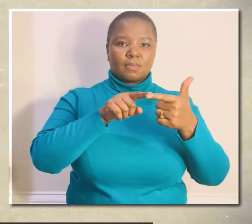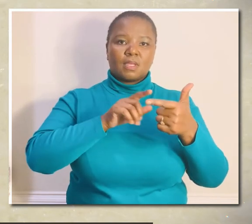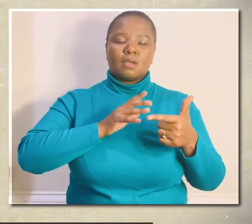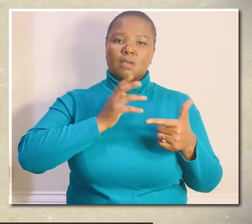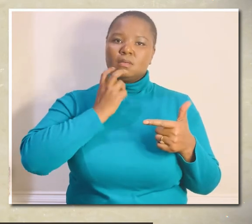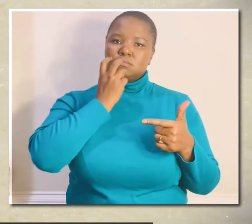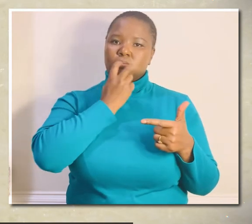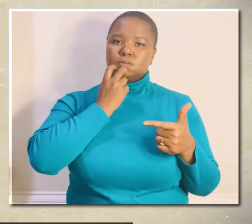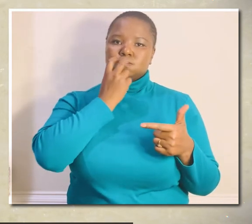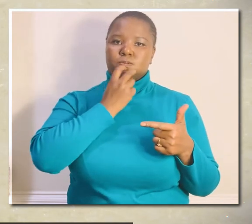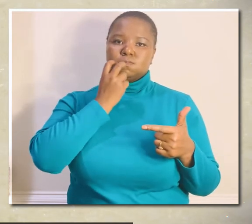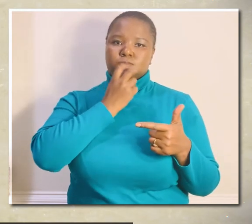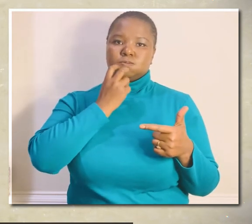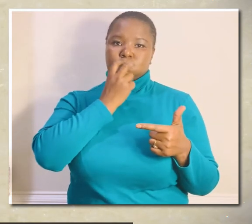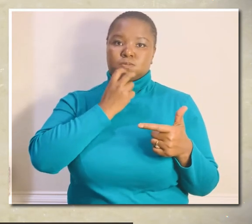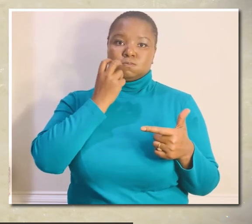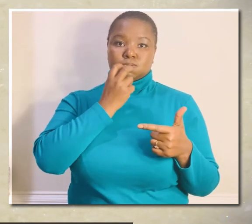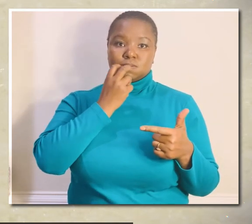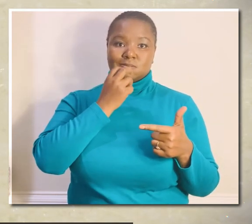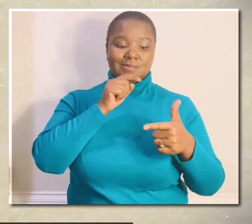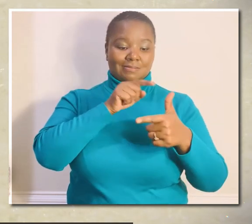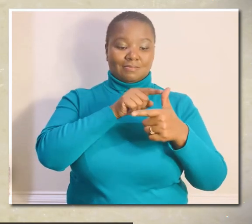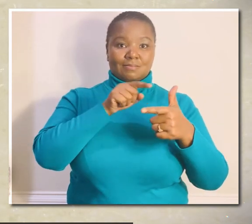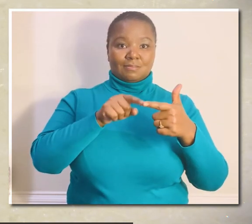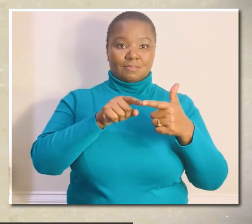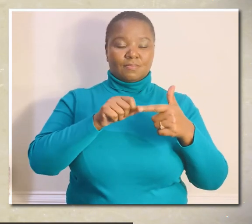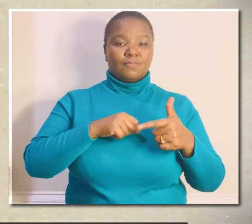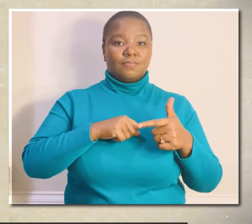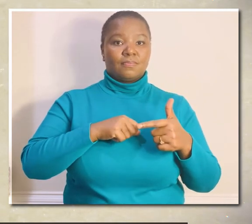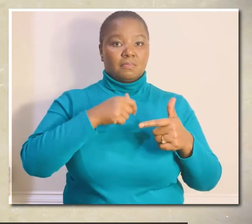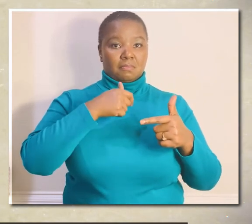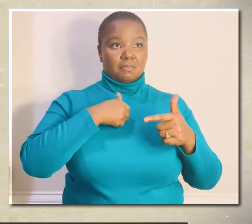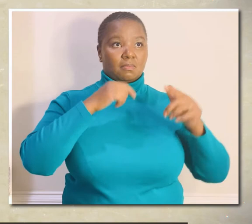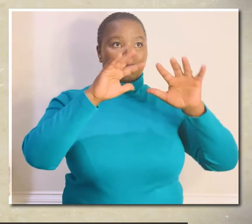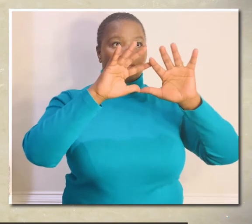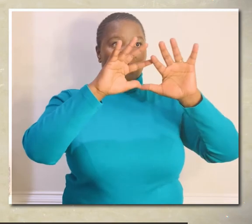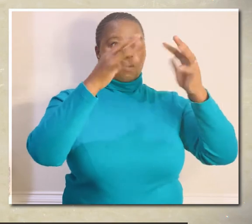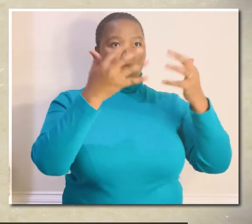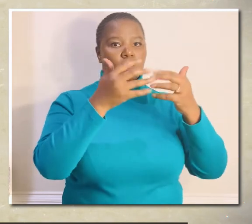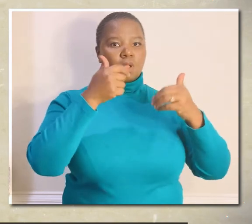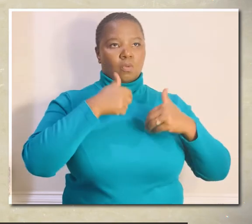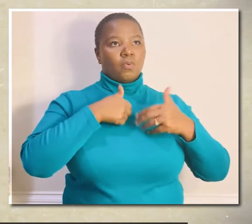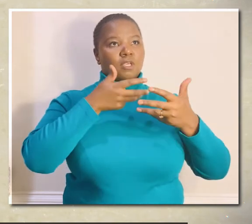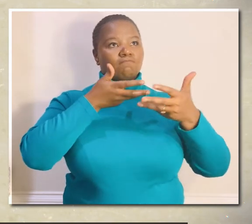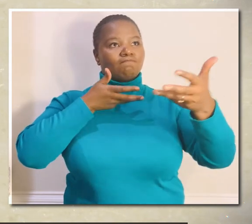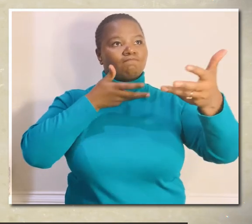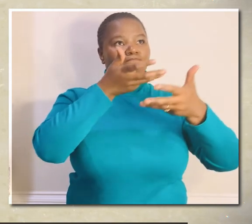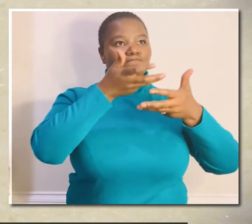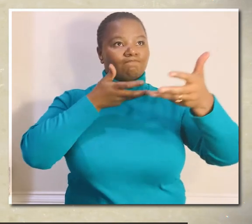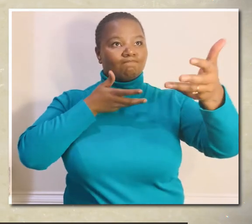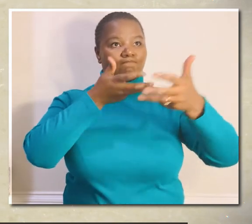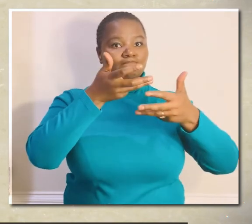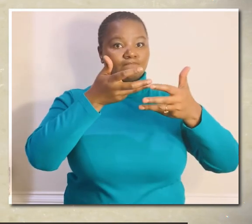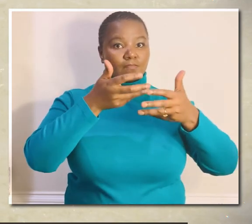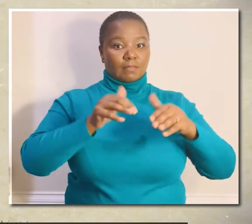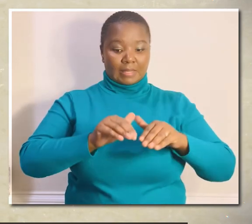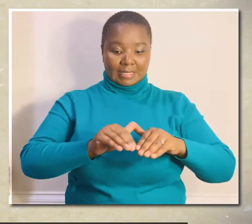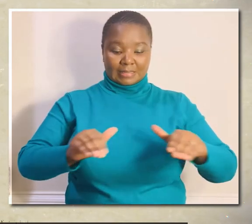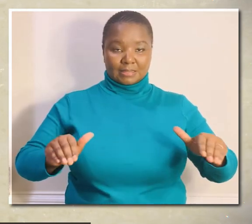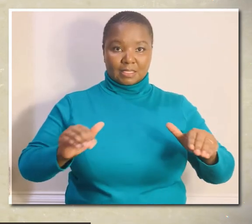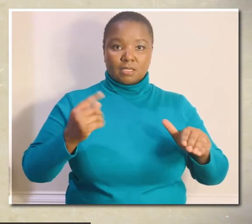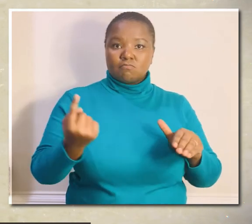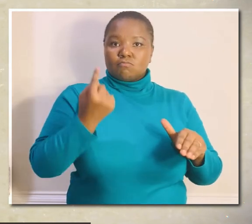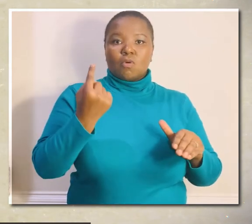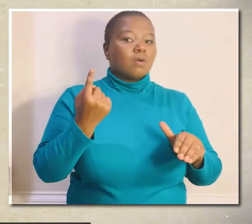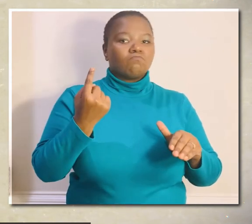how we communicated with the world and how the world communicated with us. And that remains true, not just as children, but as adults,